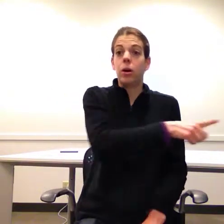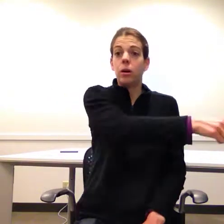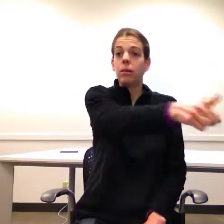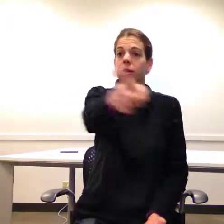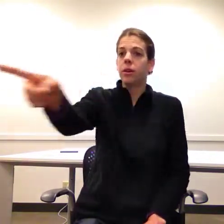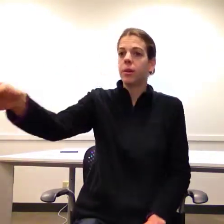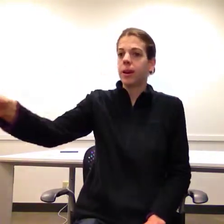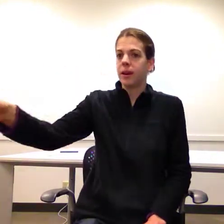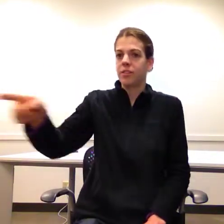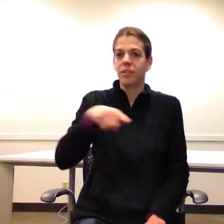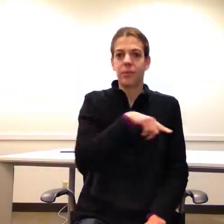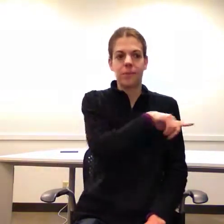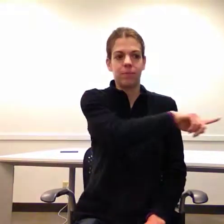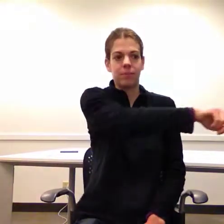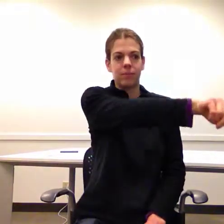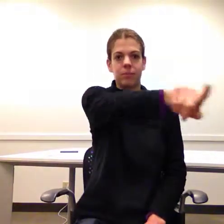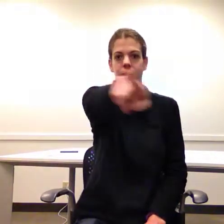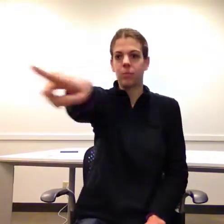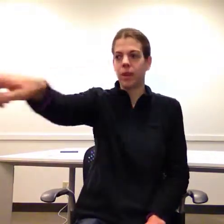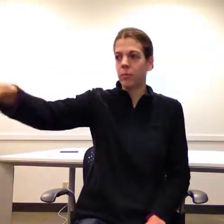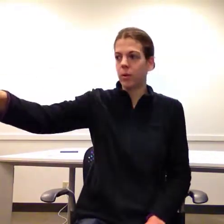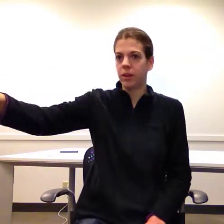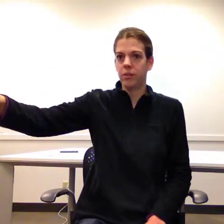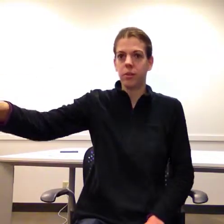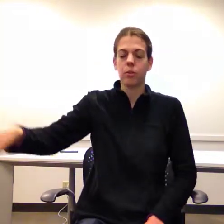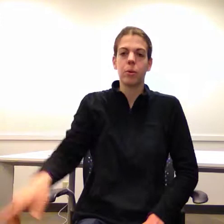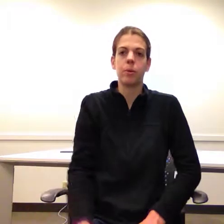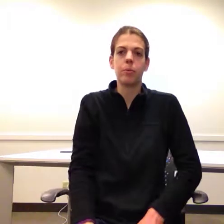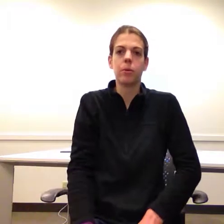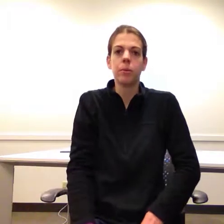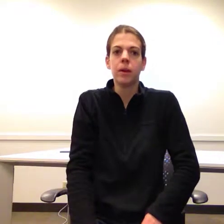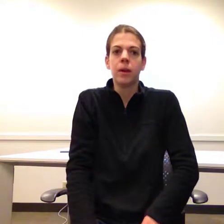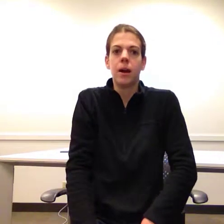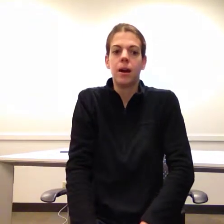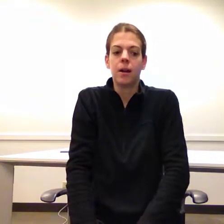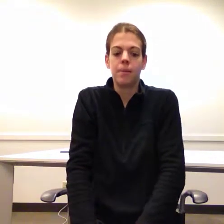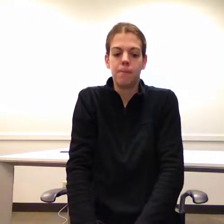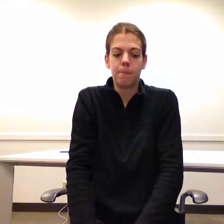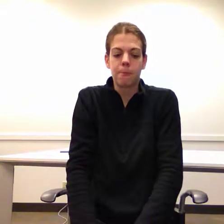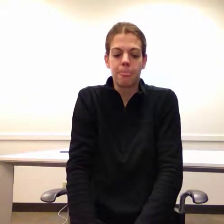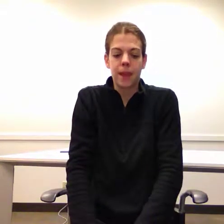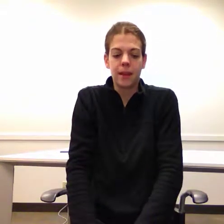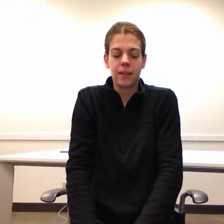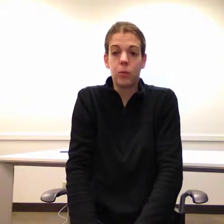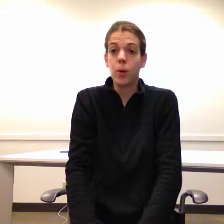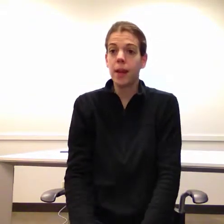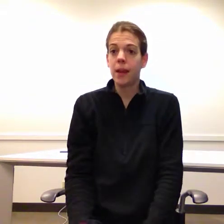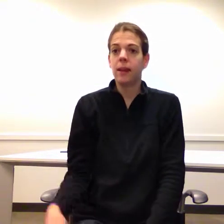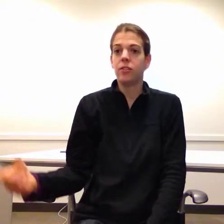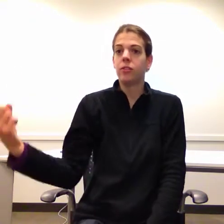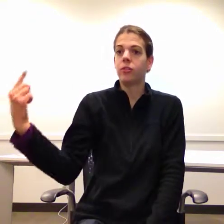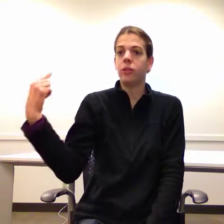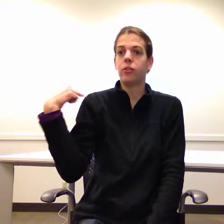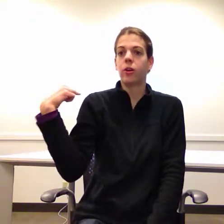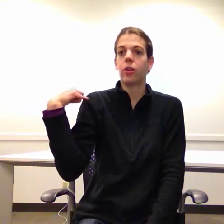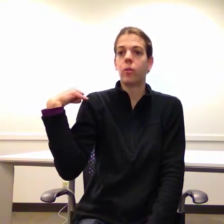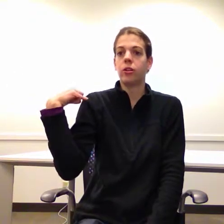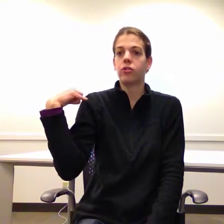all, then you would kind of just, like you're pointing to a group of people. And then we is you start at one